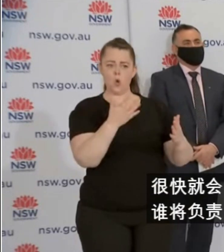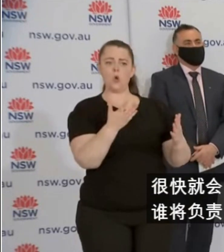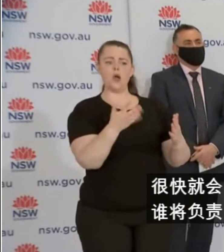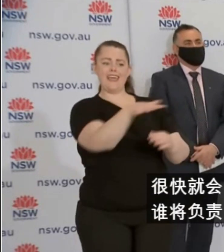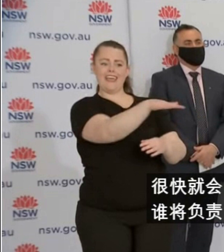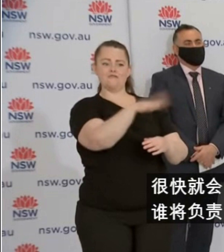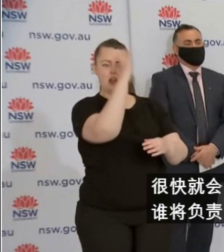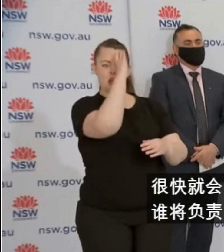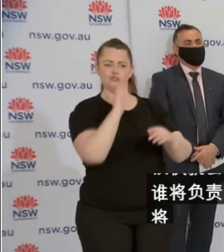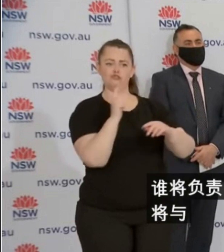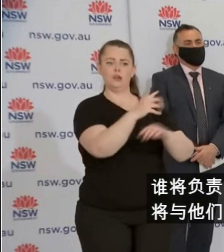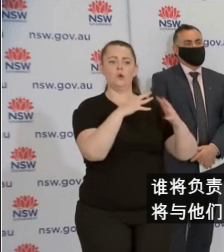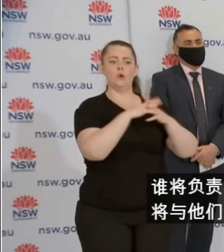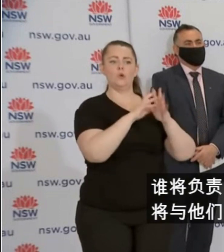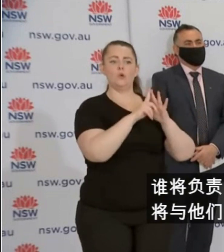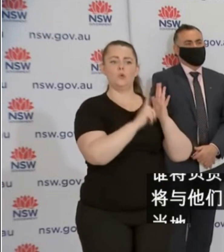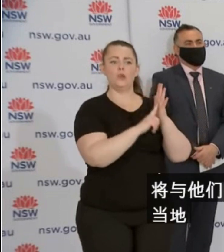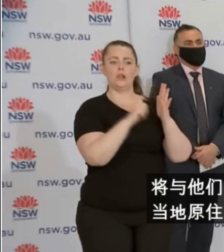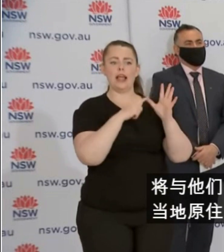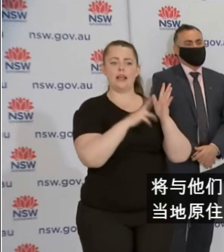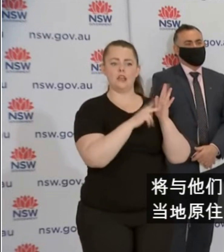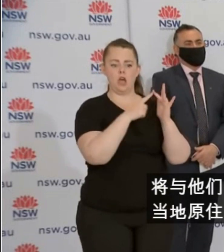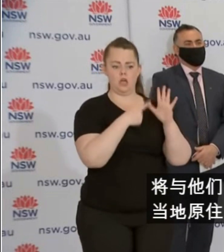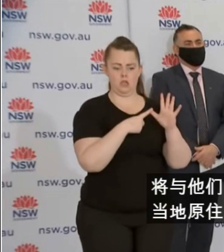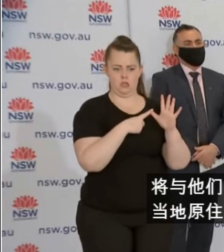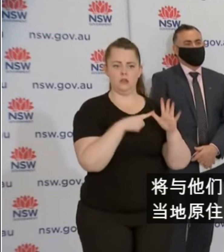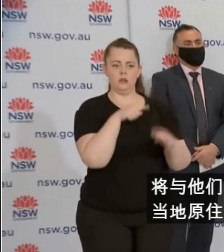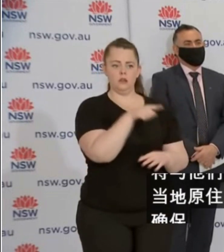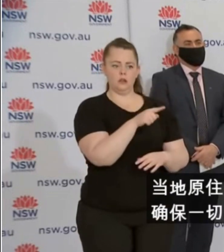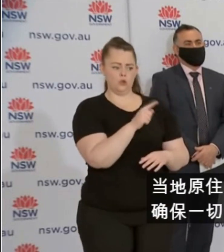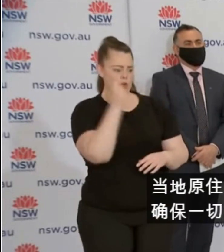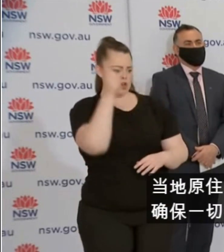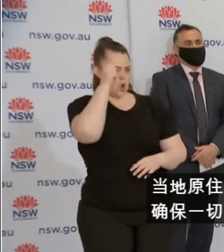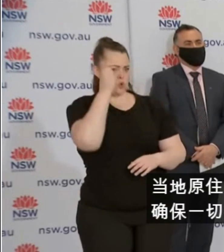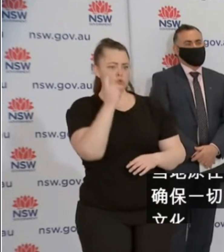going to be in charge, and are they going to be working closely with the local Aboriginal health services